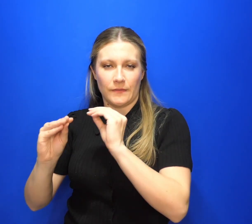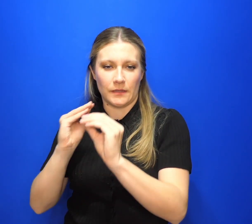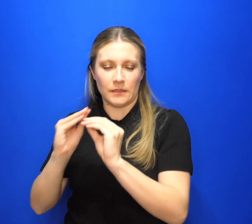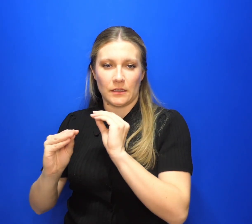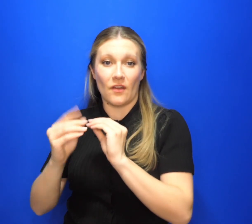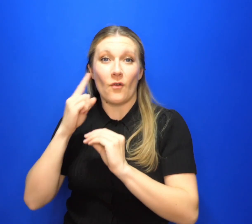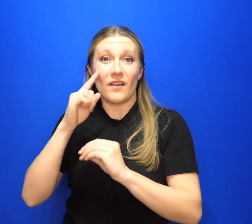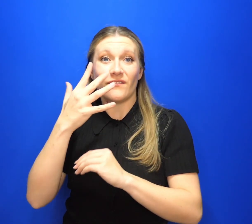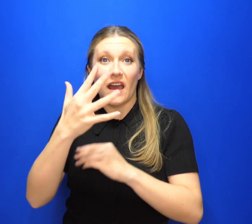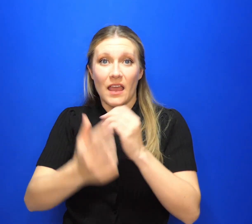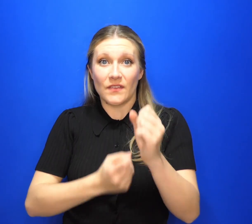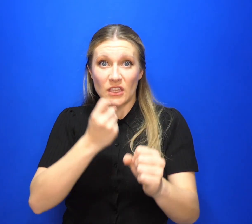I didn't have steps.